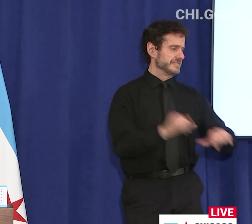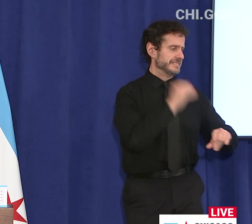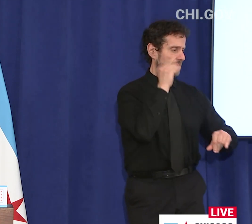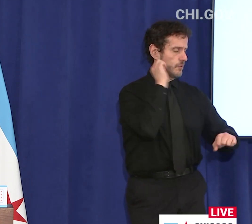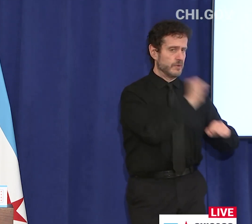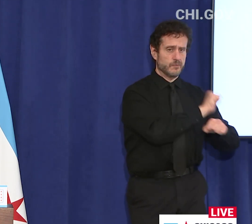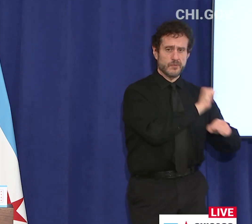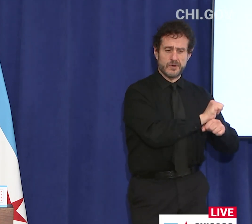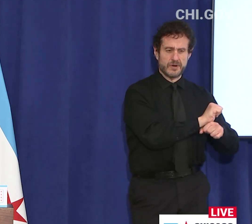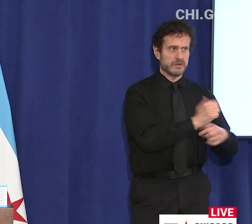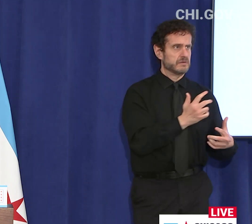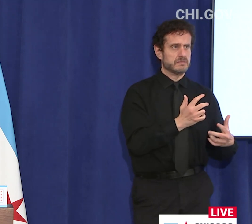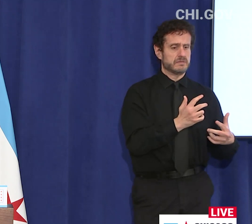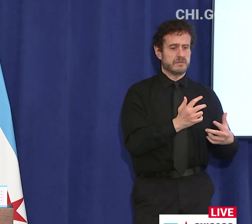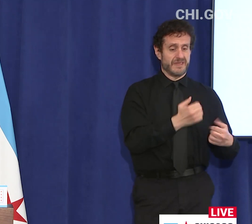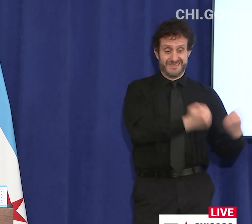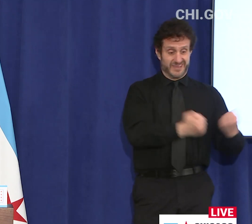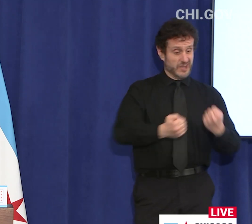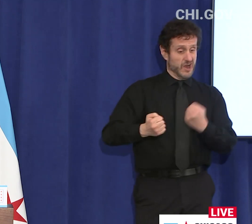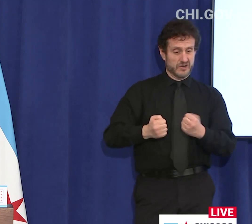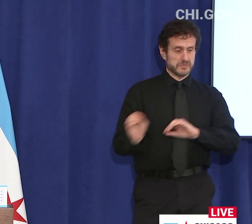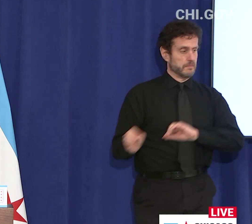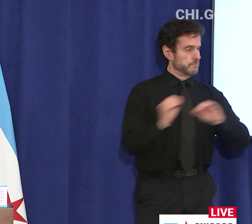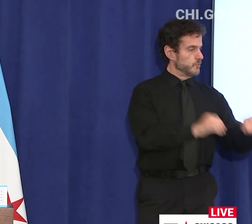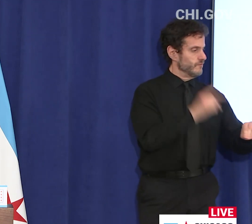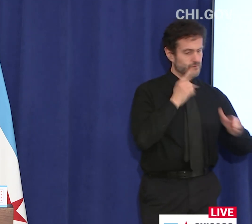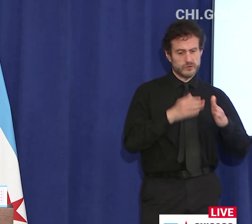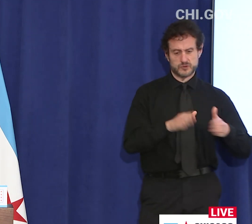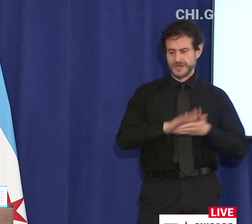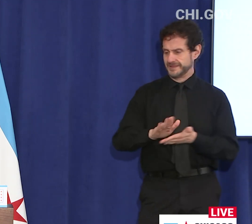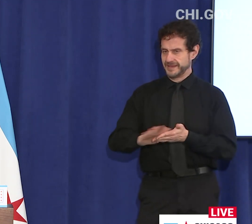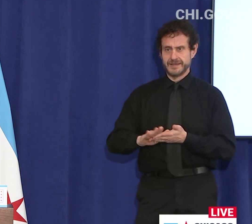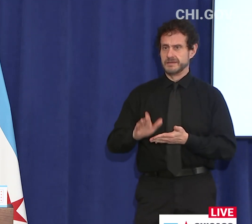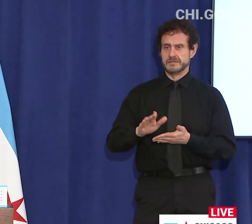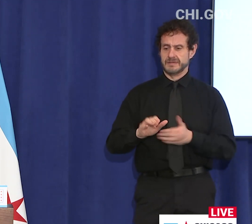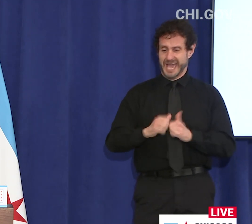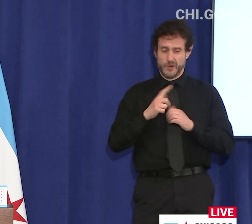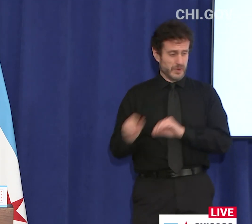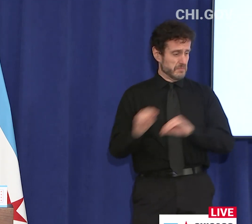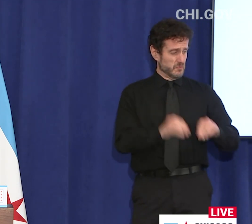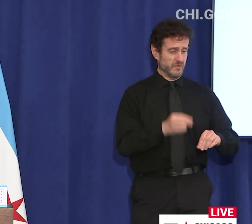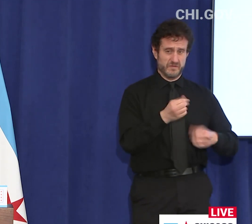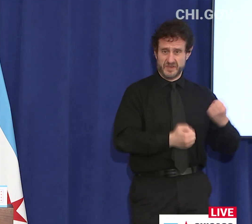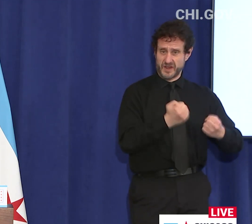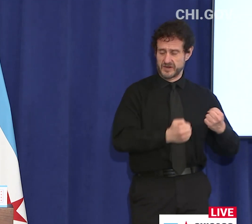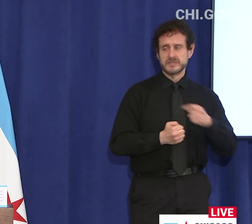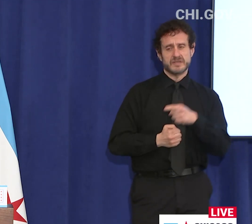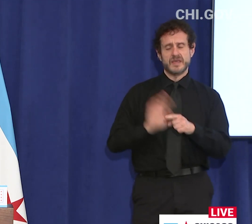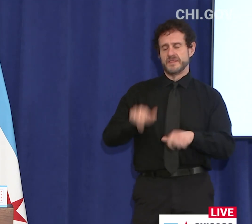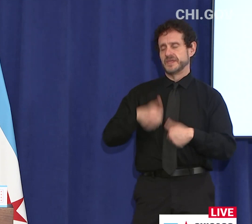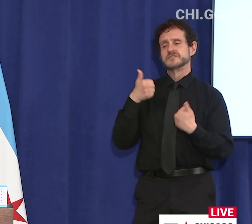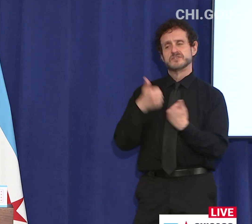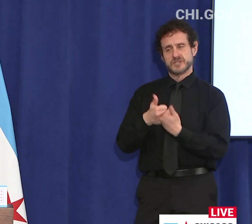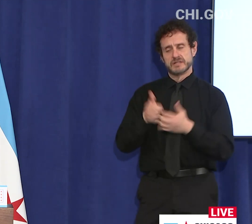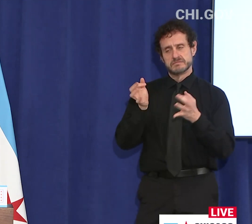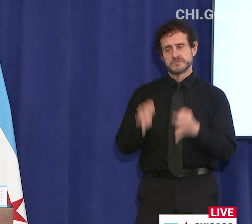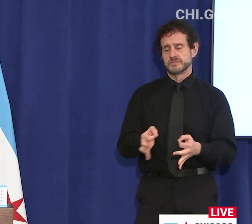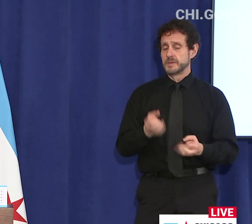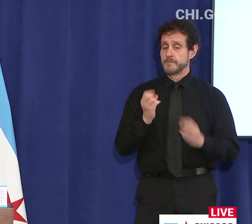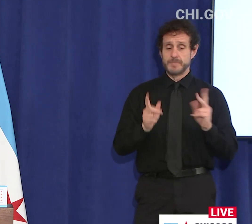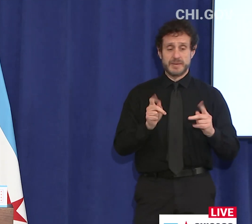the question is, where are those cars supposed to go? Well, look, this is a challenge no matter what, because a lot of people don't